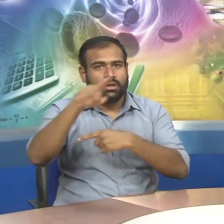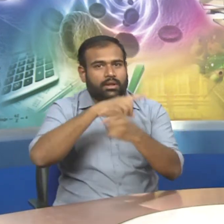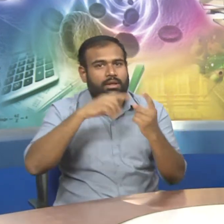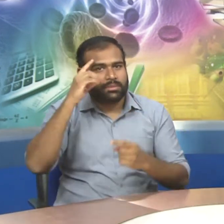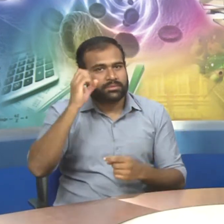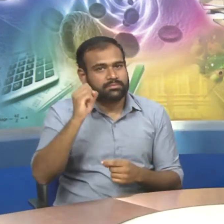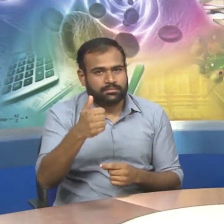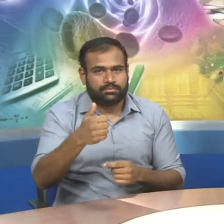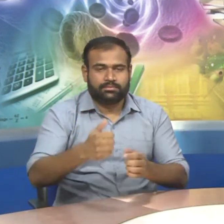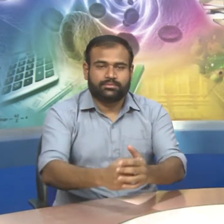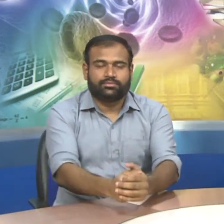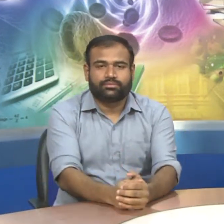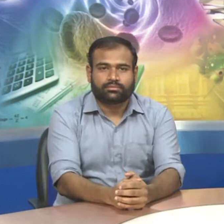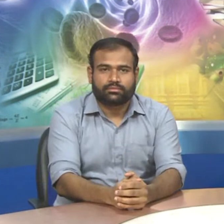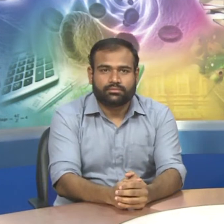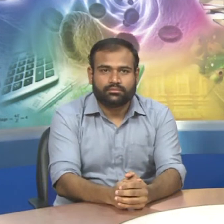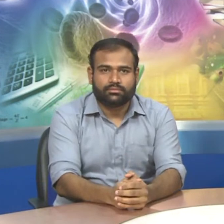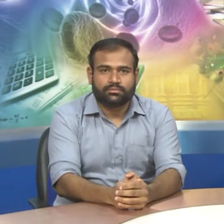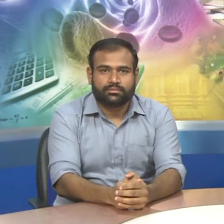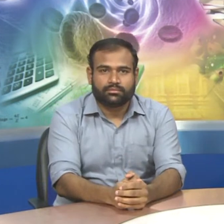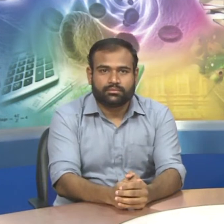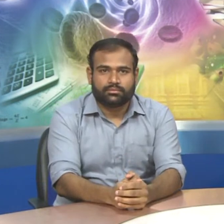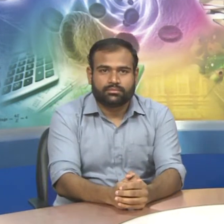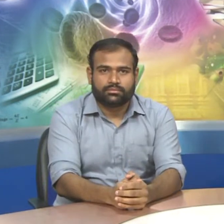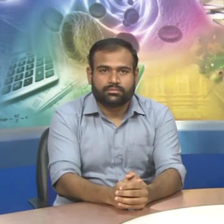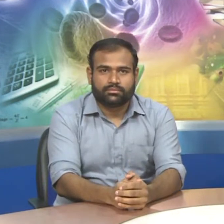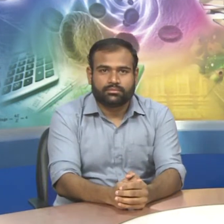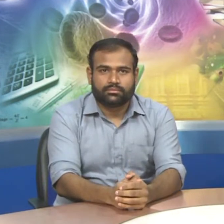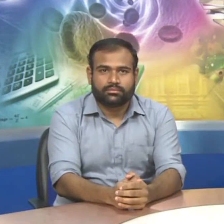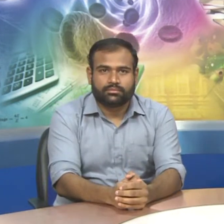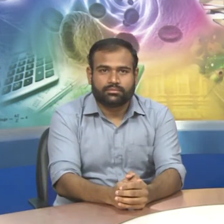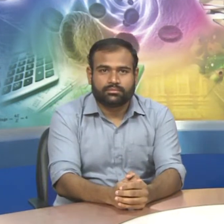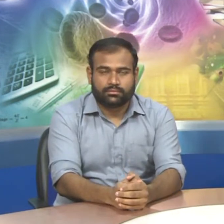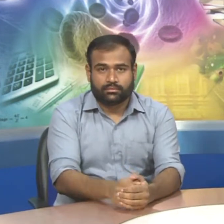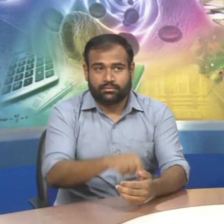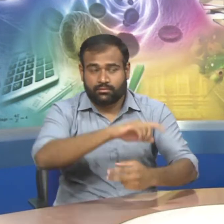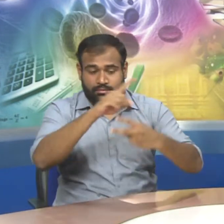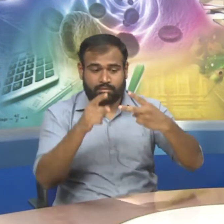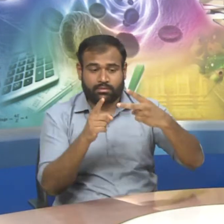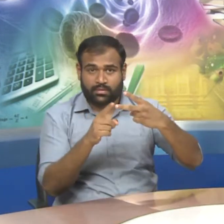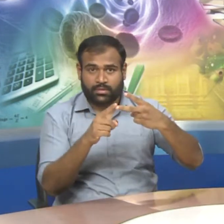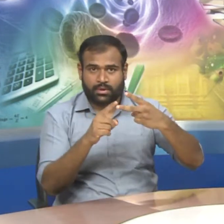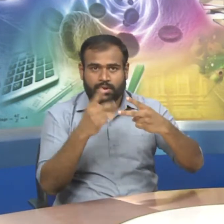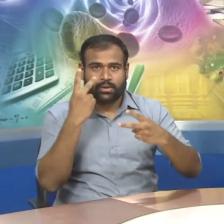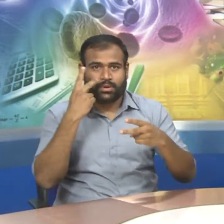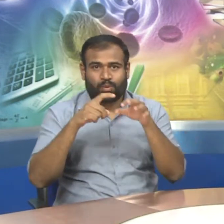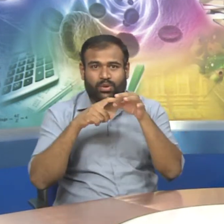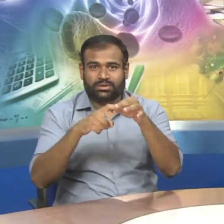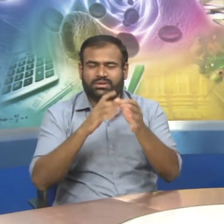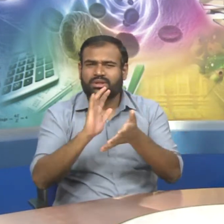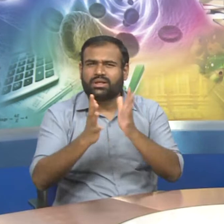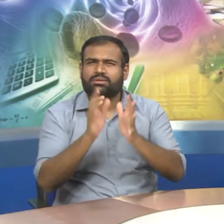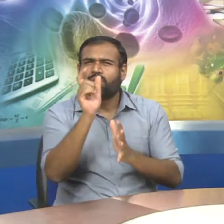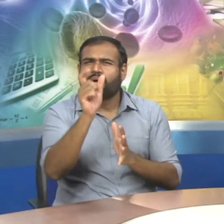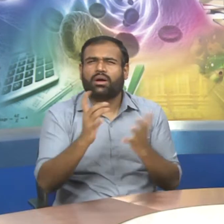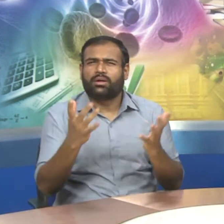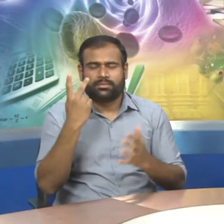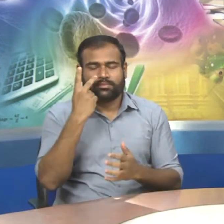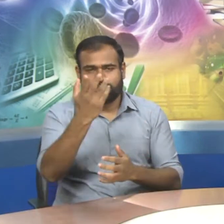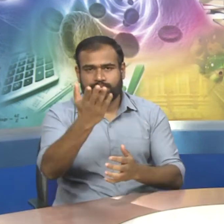ISL has its own structure and English grammar has its own structure. Now this is the